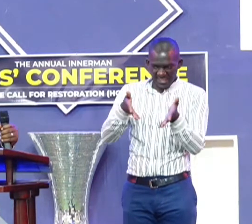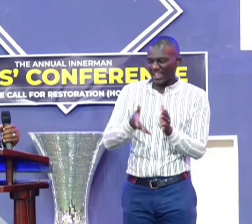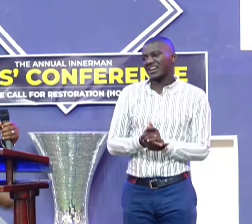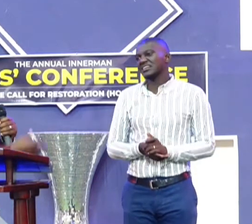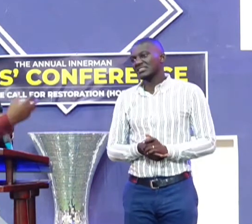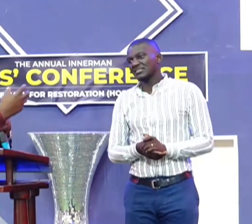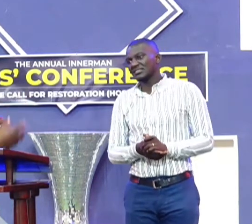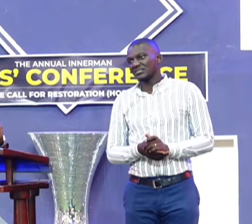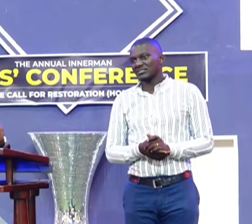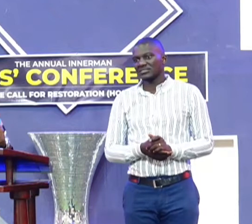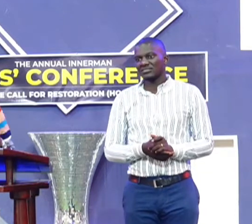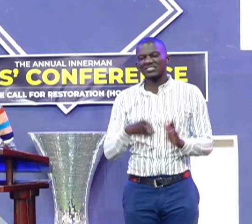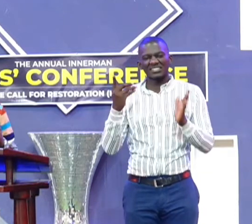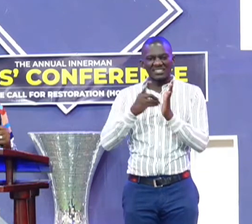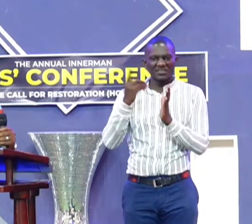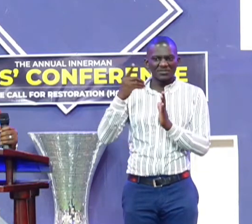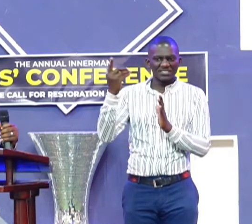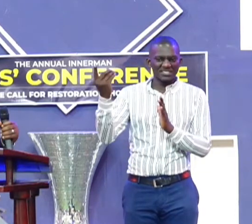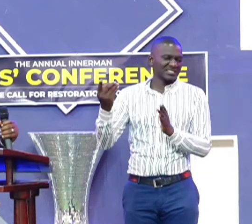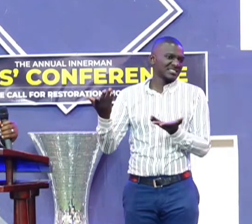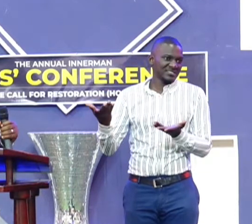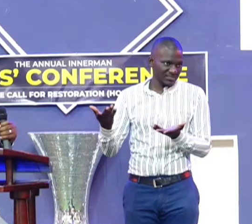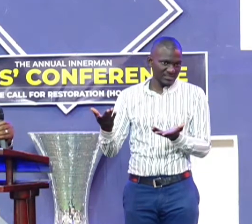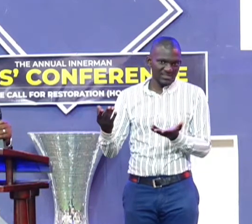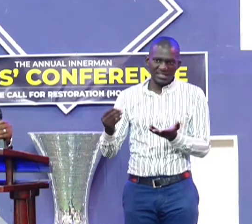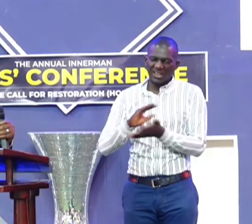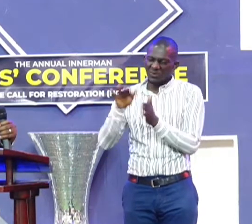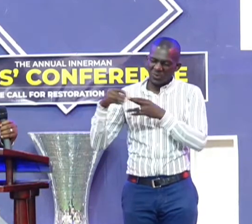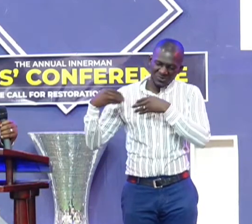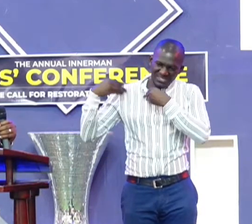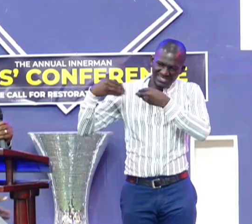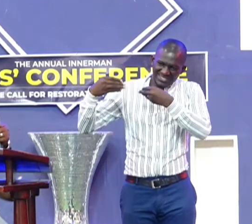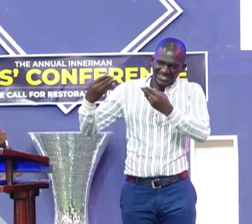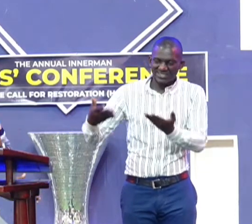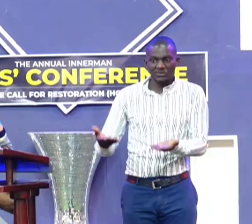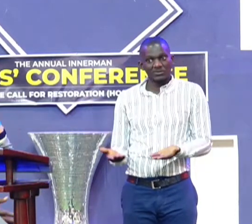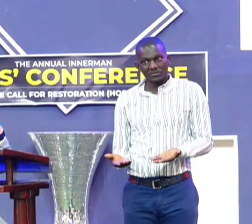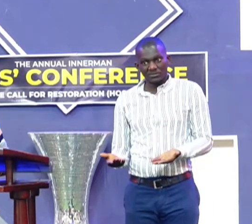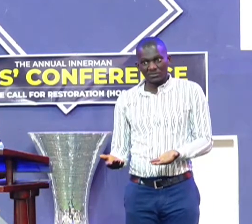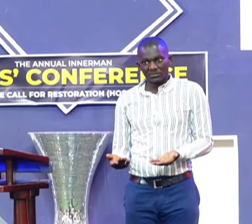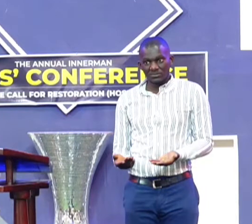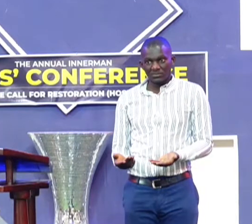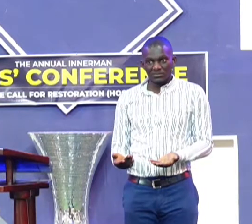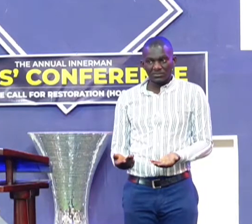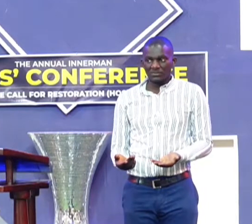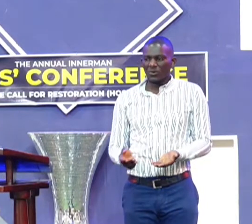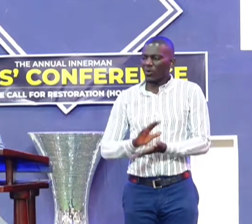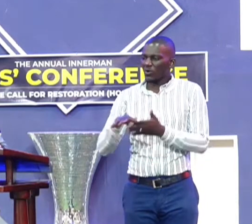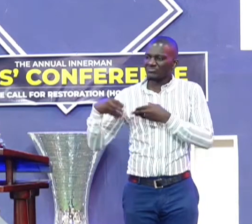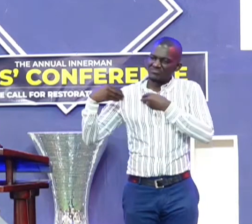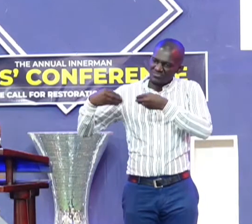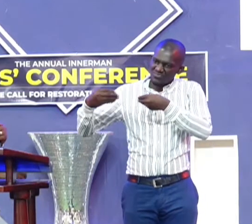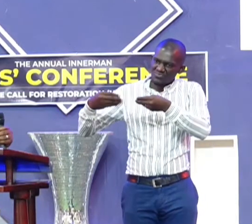The Jesses out of her. Jesse began to David.